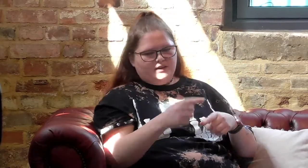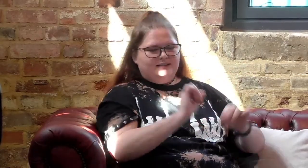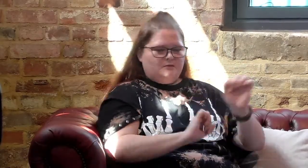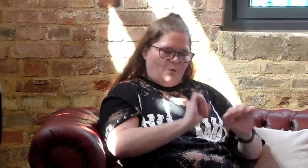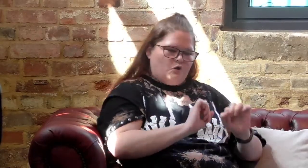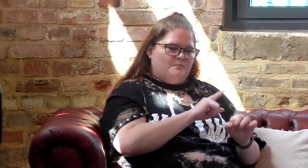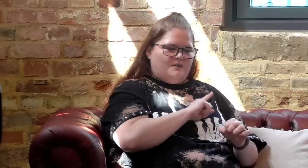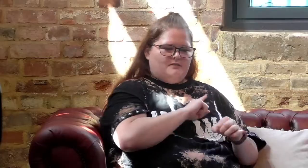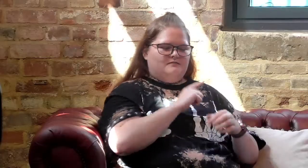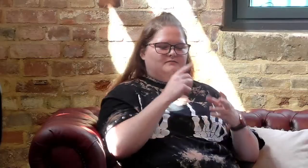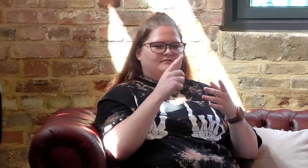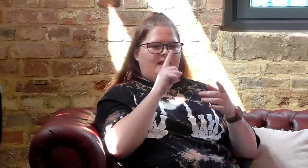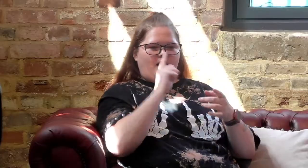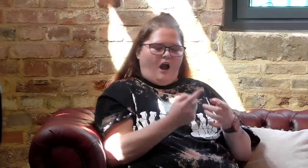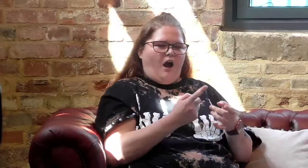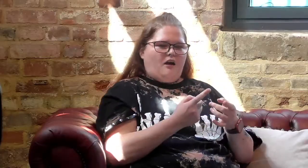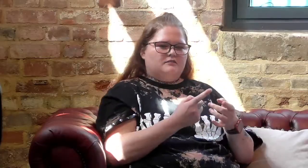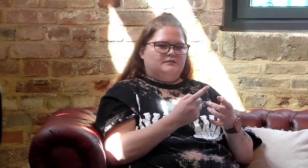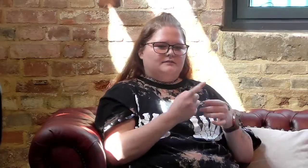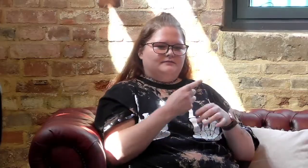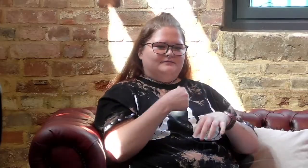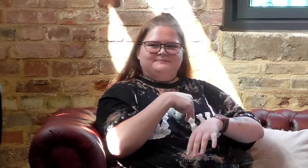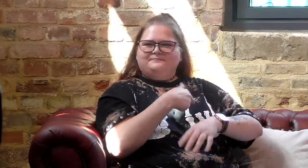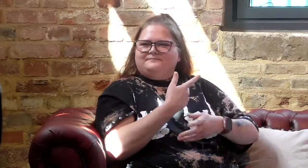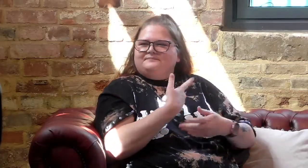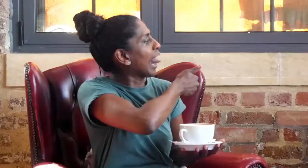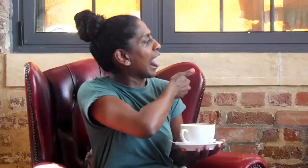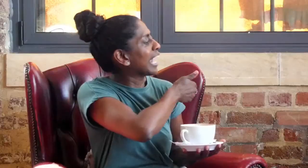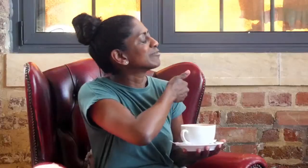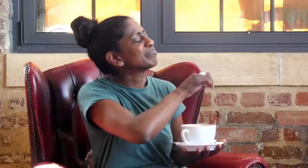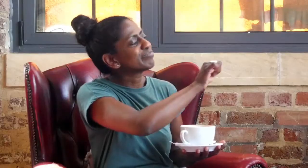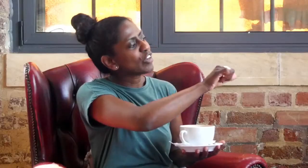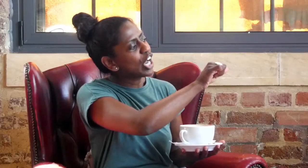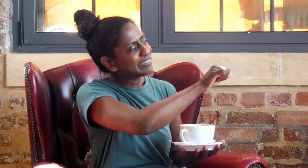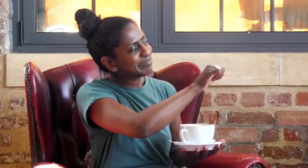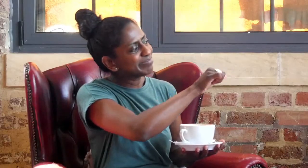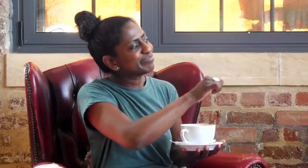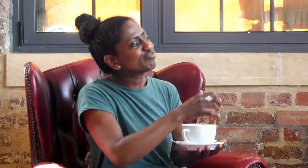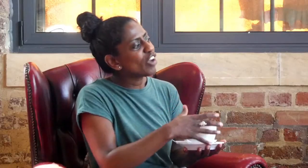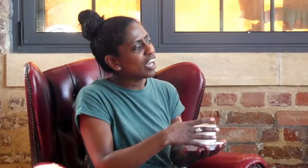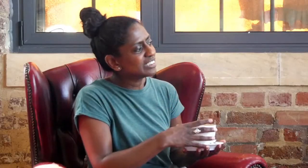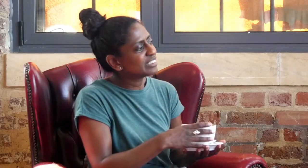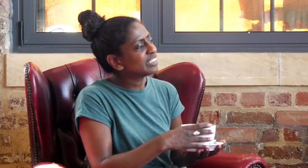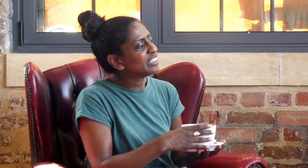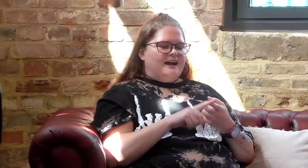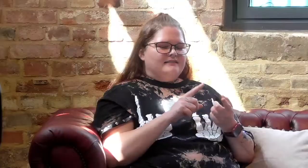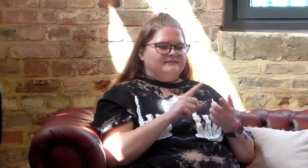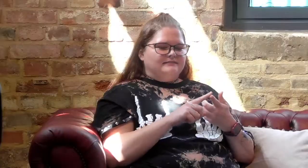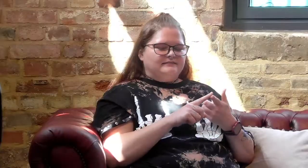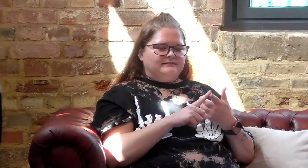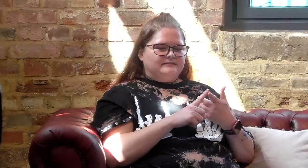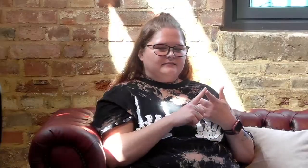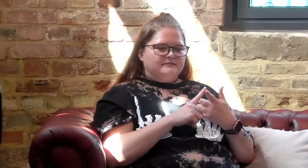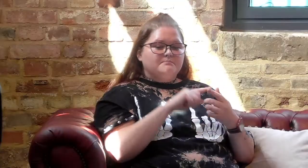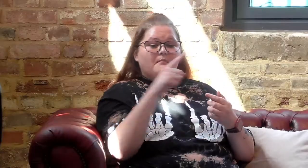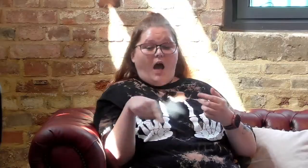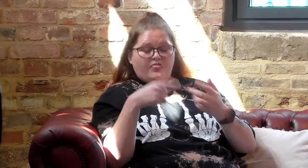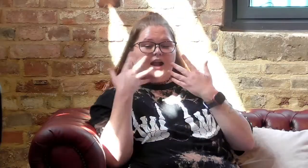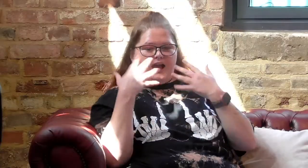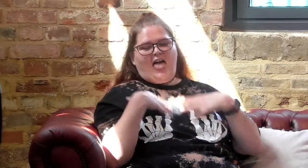They've got lots of high needs, like the hygiene needs, like having to wash all the time and clean them. Yeah, because they haven't got their